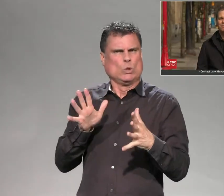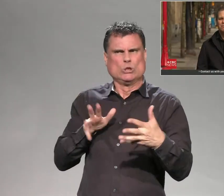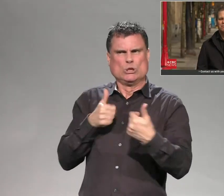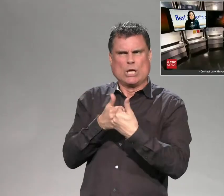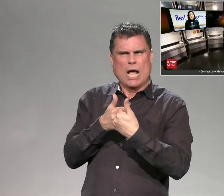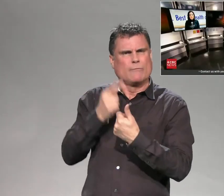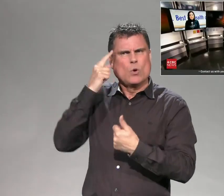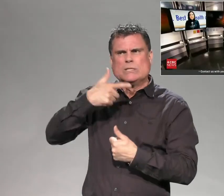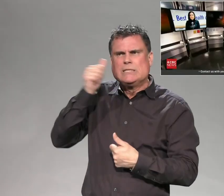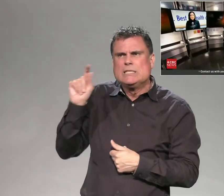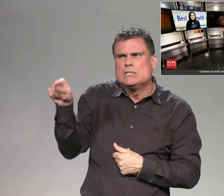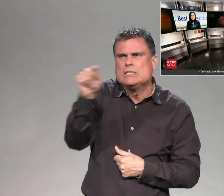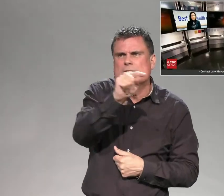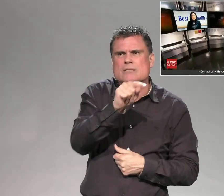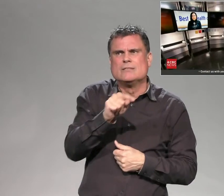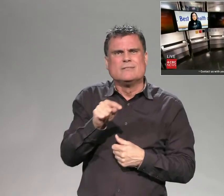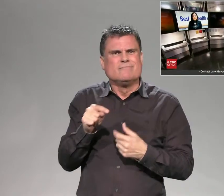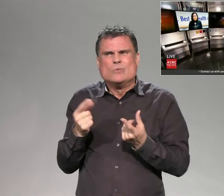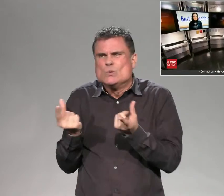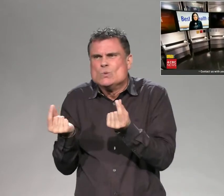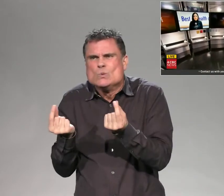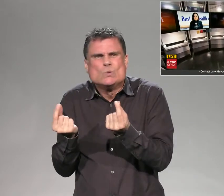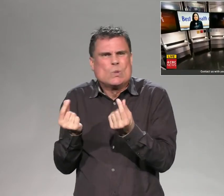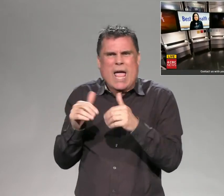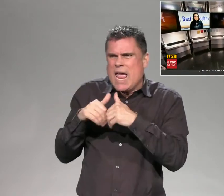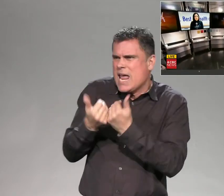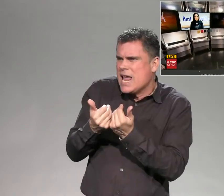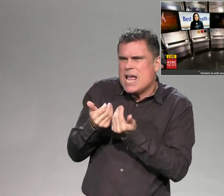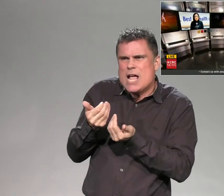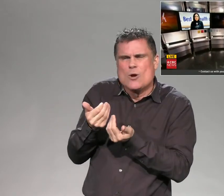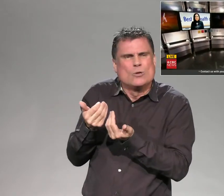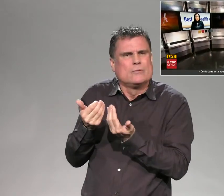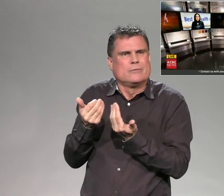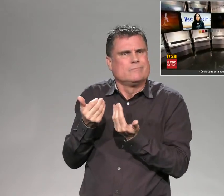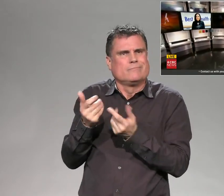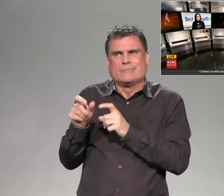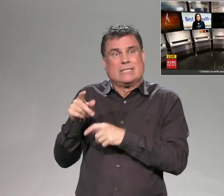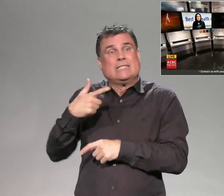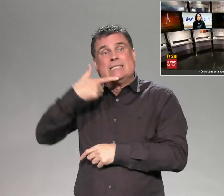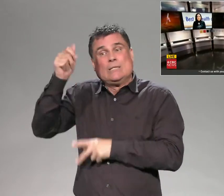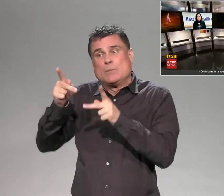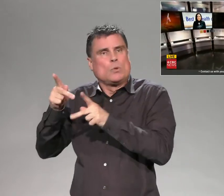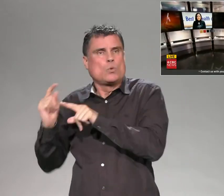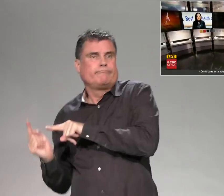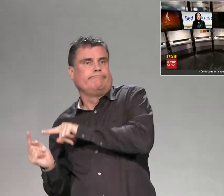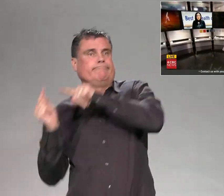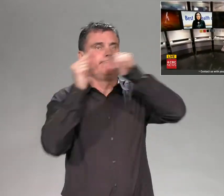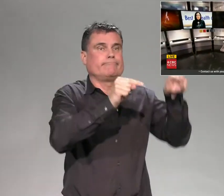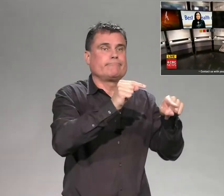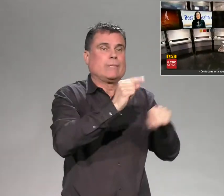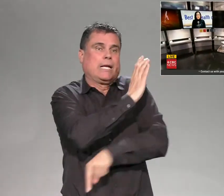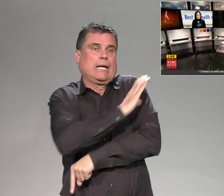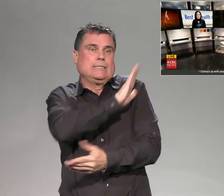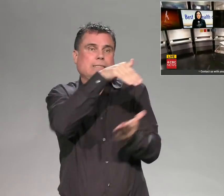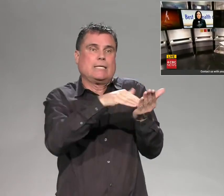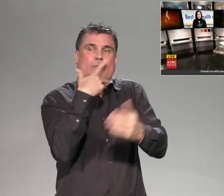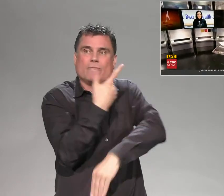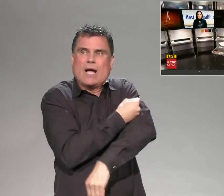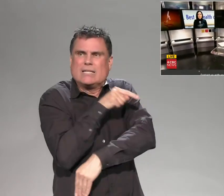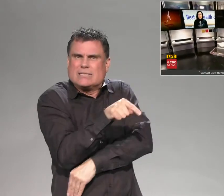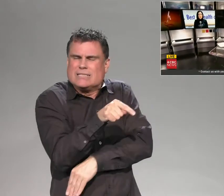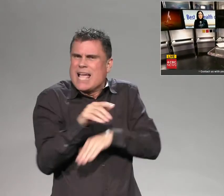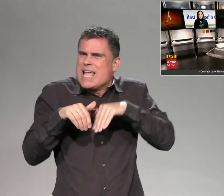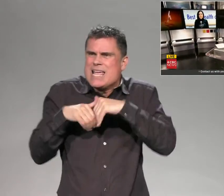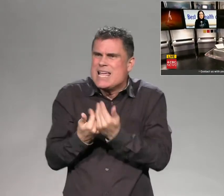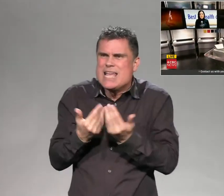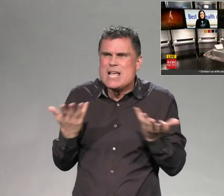need. And so, Dr. Lee, that question to you, the big issue, it is a big issue in the Fraser Health Authority, of course. How do you plan